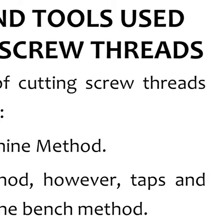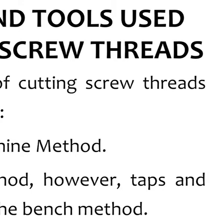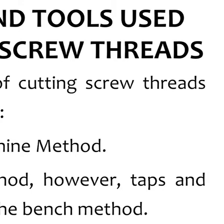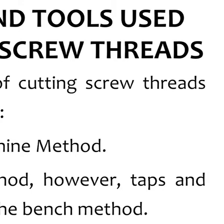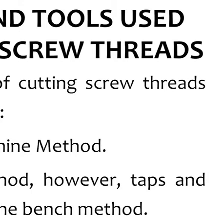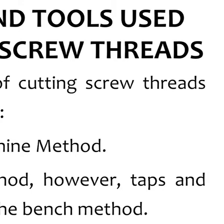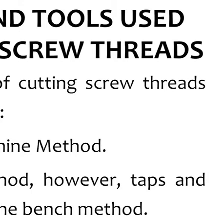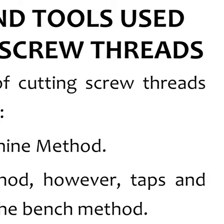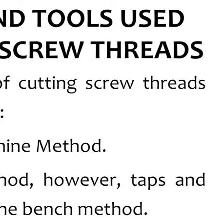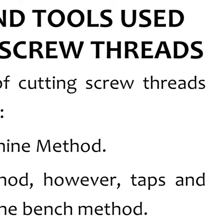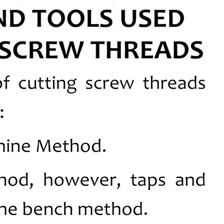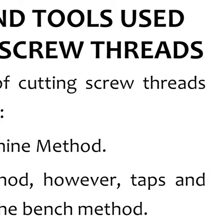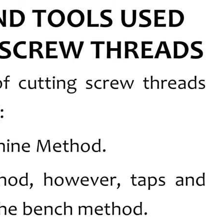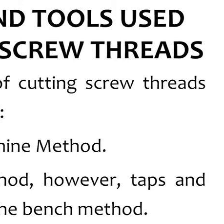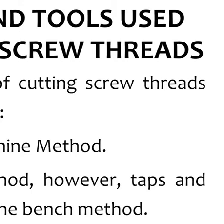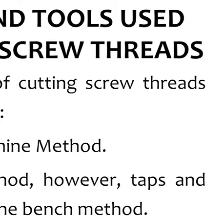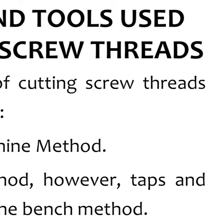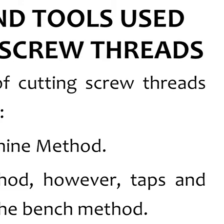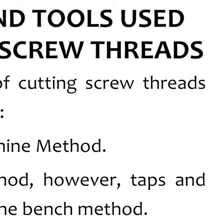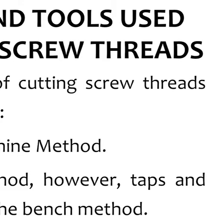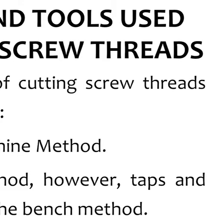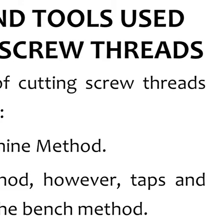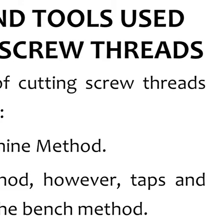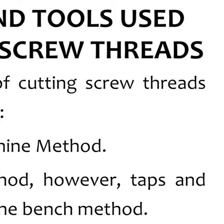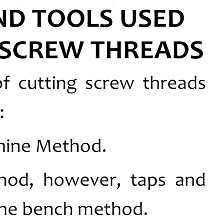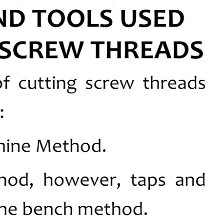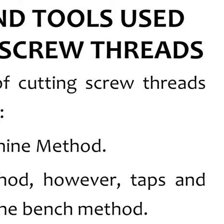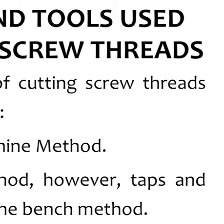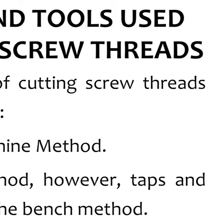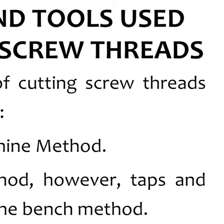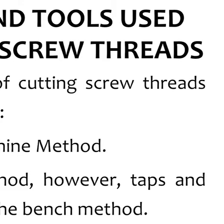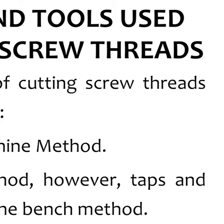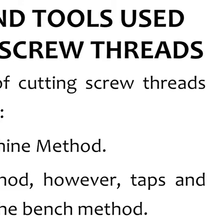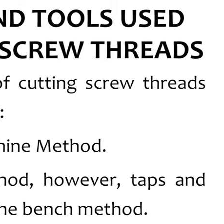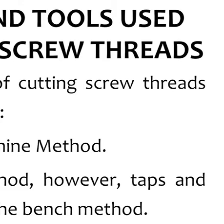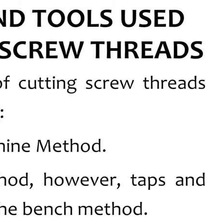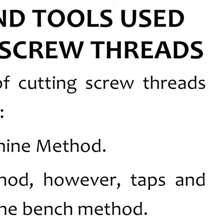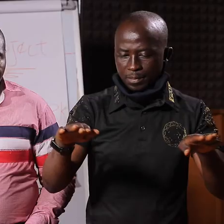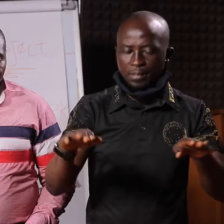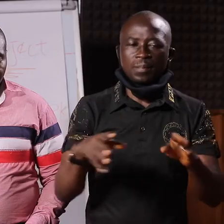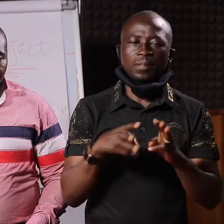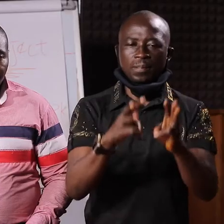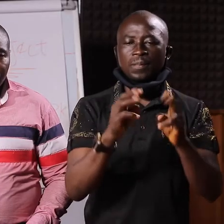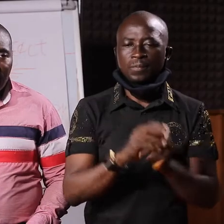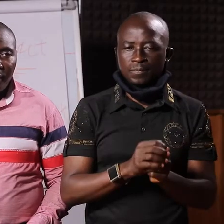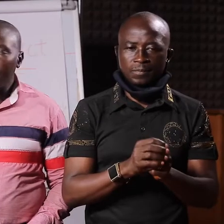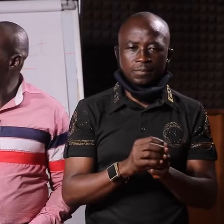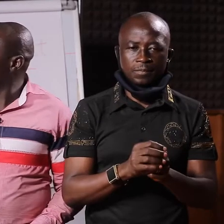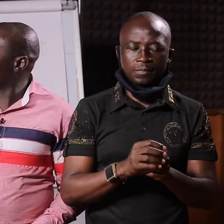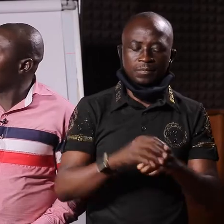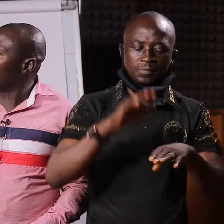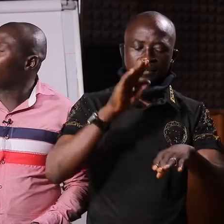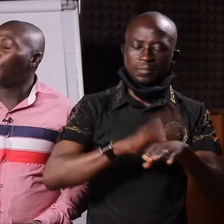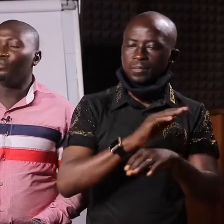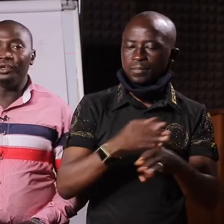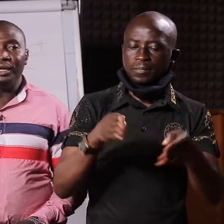However, taps and dies are used for the bench method. Tap and dies